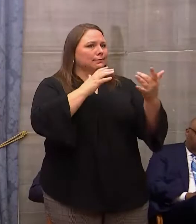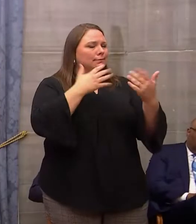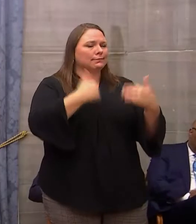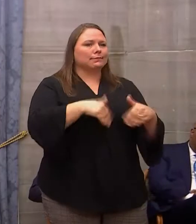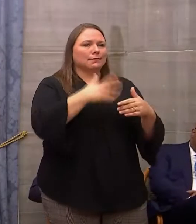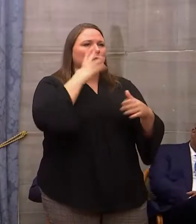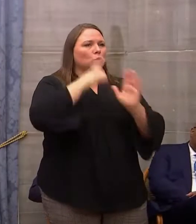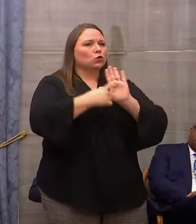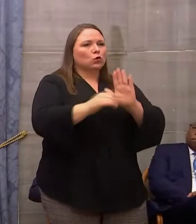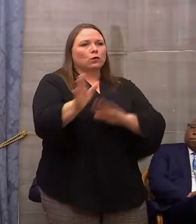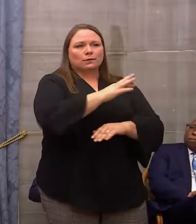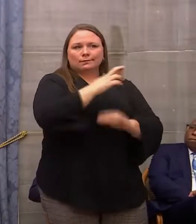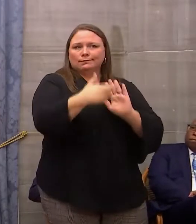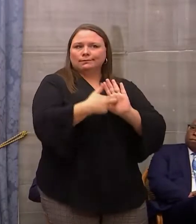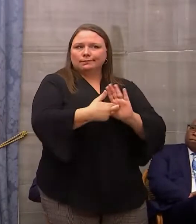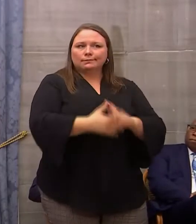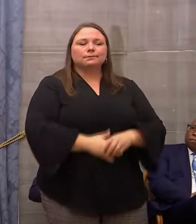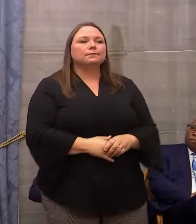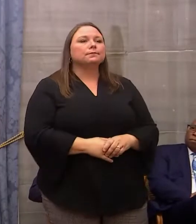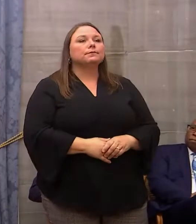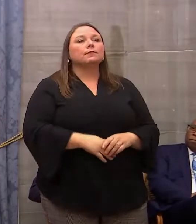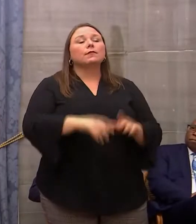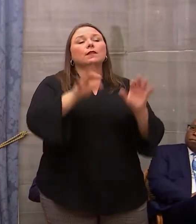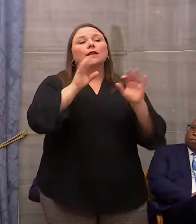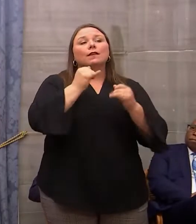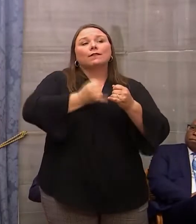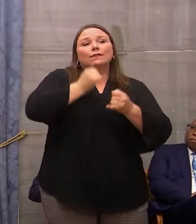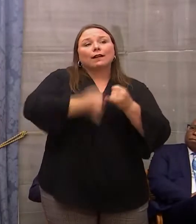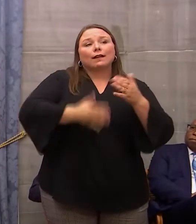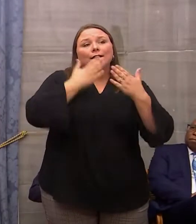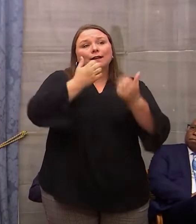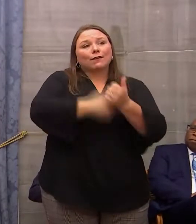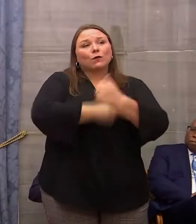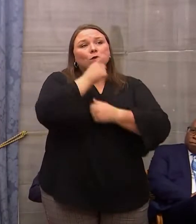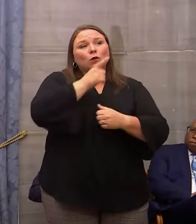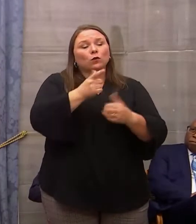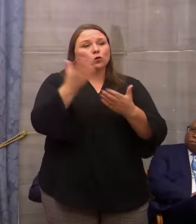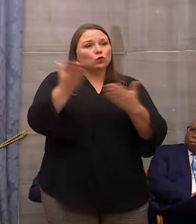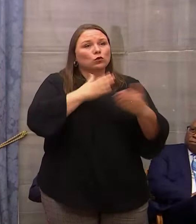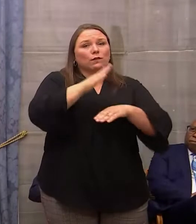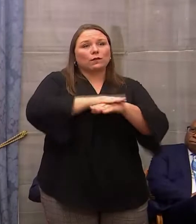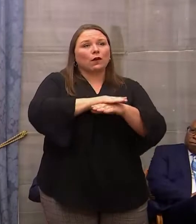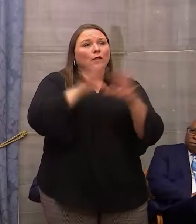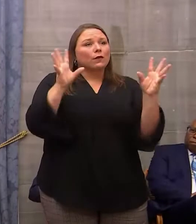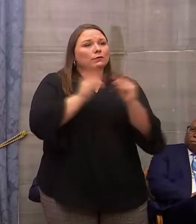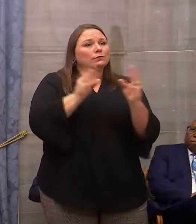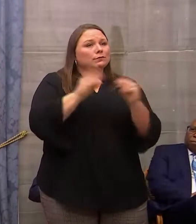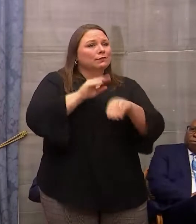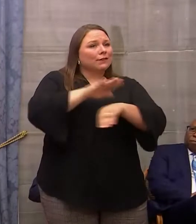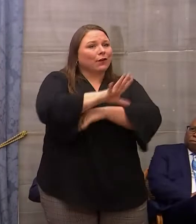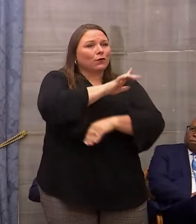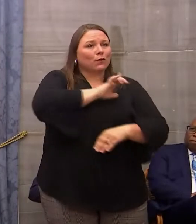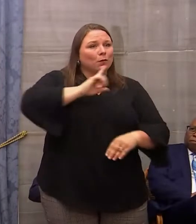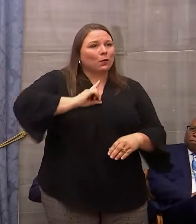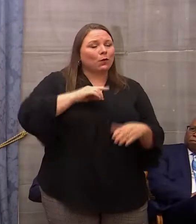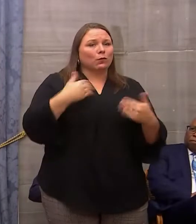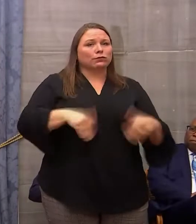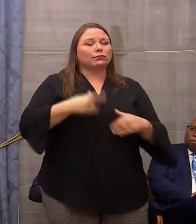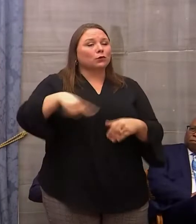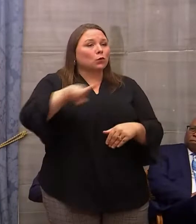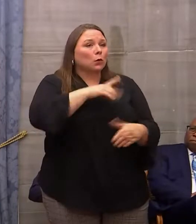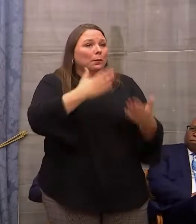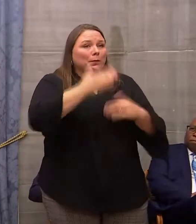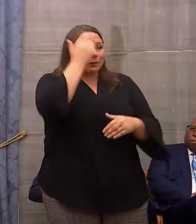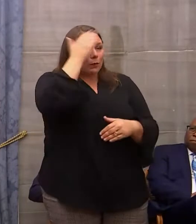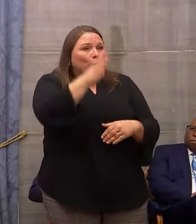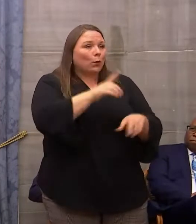how it will be executed. And finally, I want to thank everyone who served on the Families First Community Advisory Board. You may not know, I